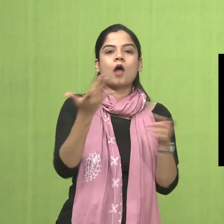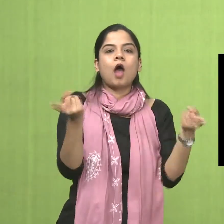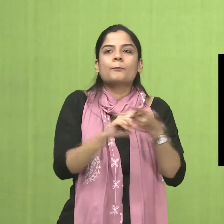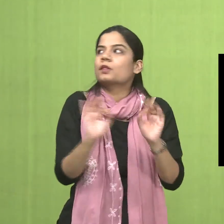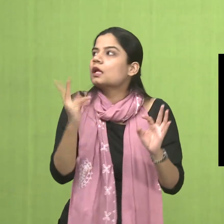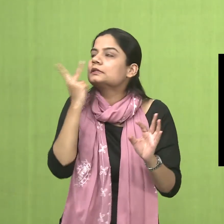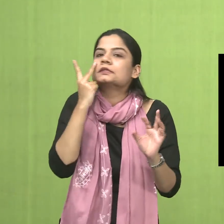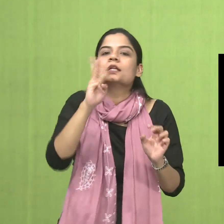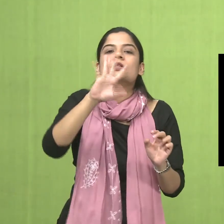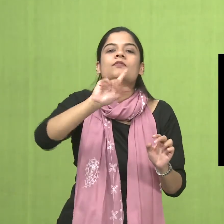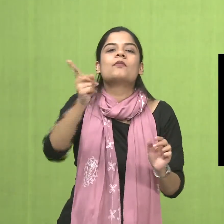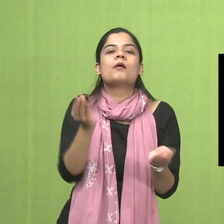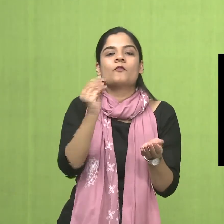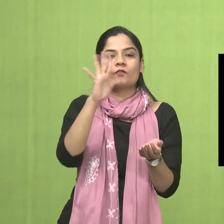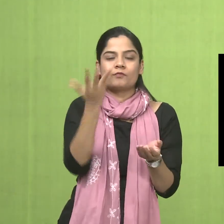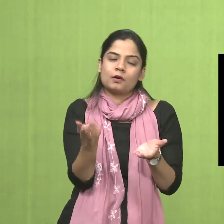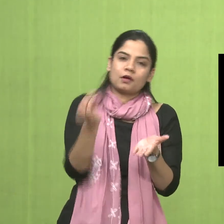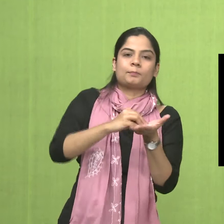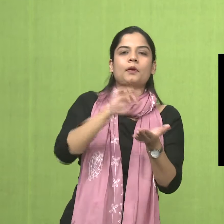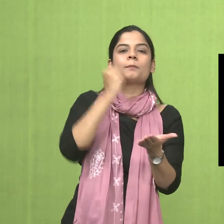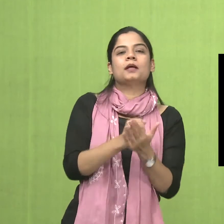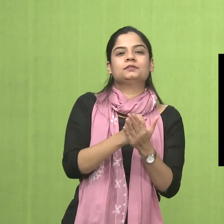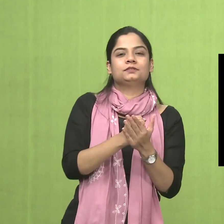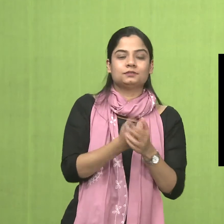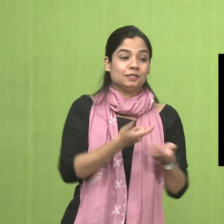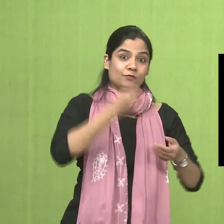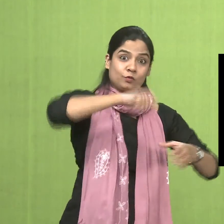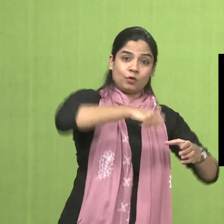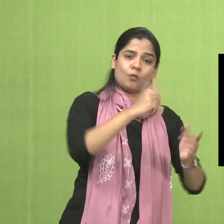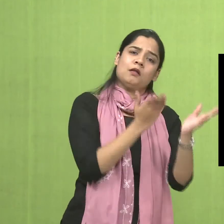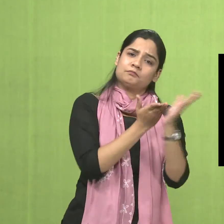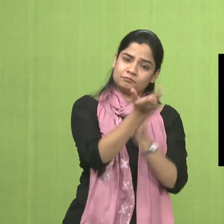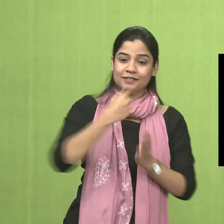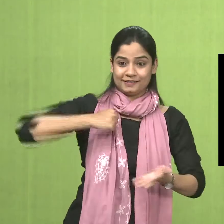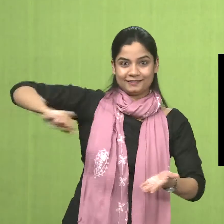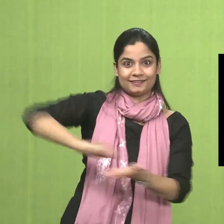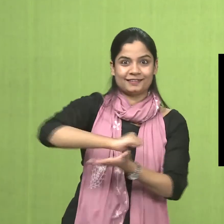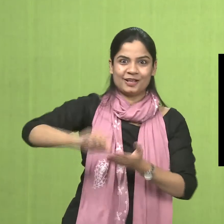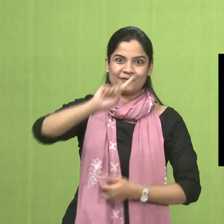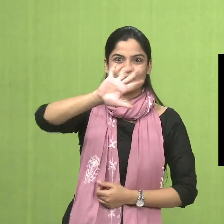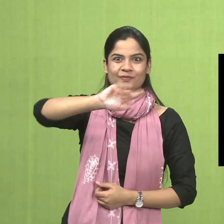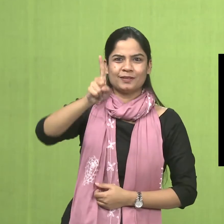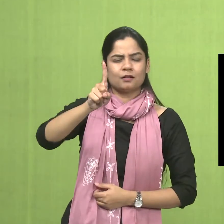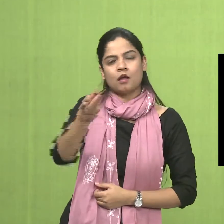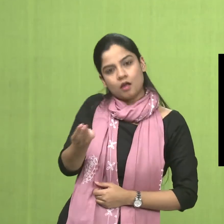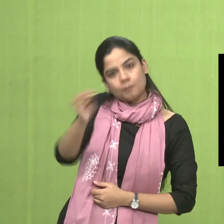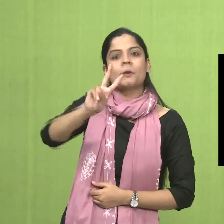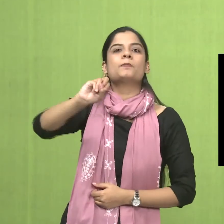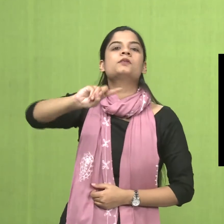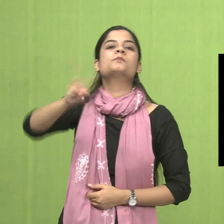keep an extra time for yourself. Even for ironing clothes, if you're thinking it's going to be 15 minutes, just keep 5 minutes extra, keep it